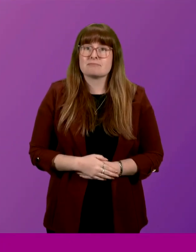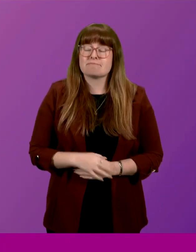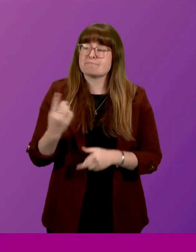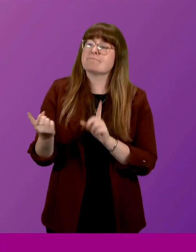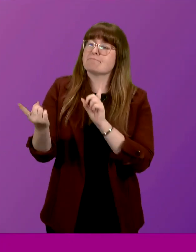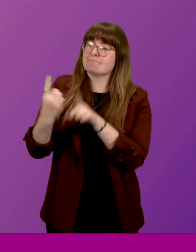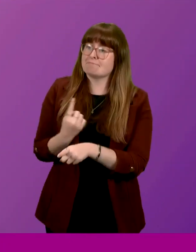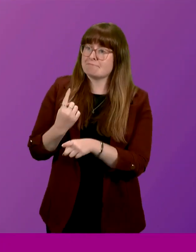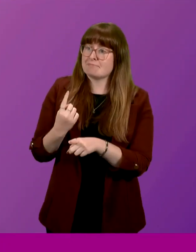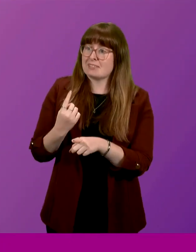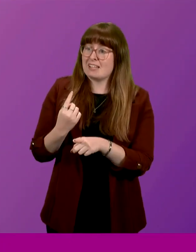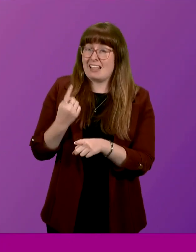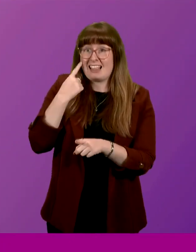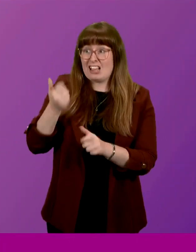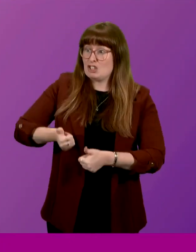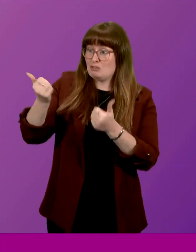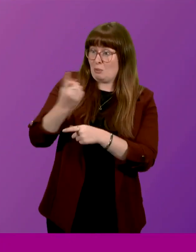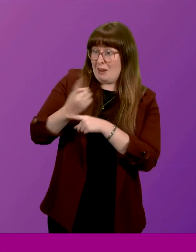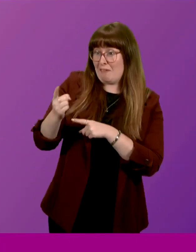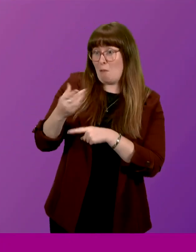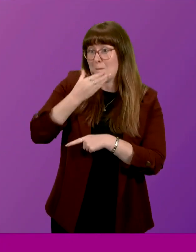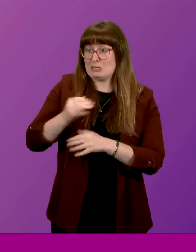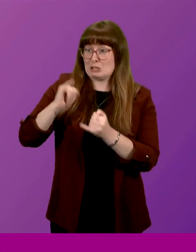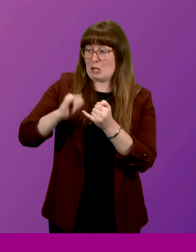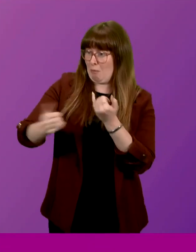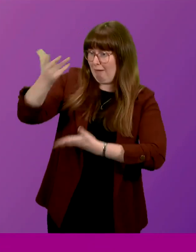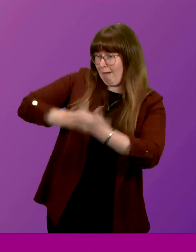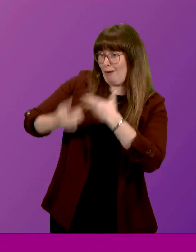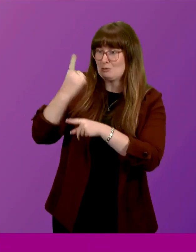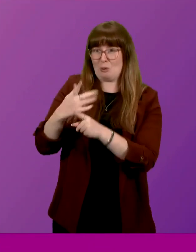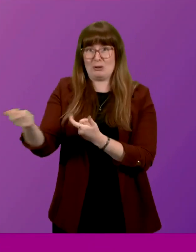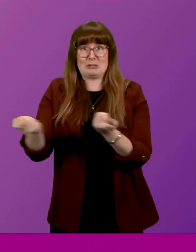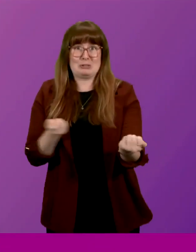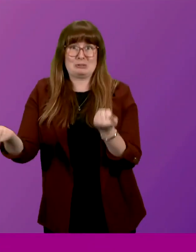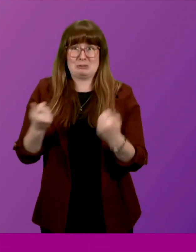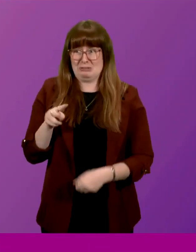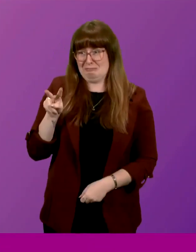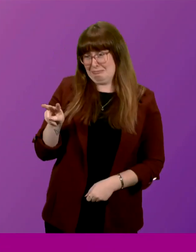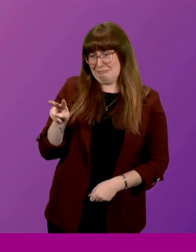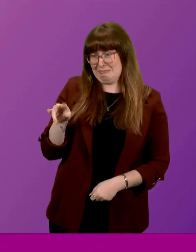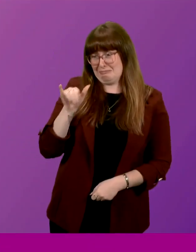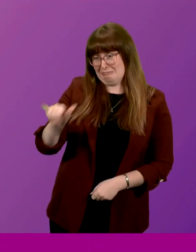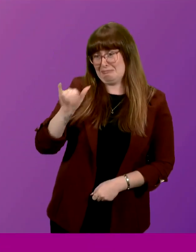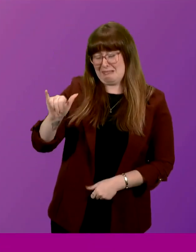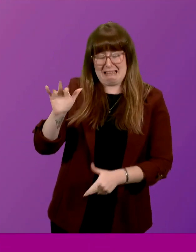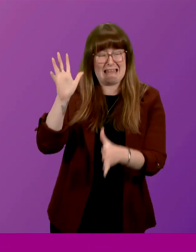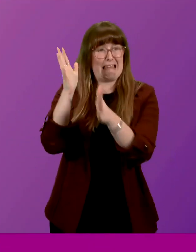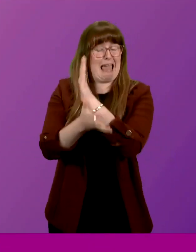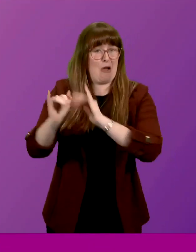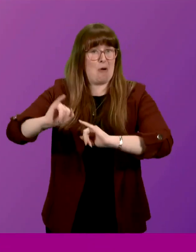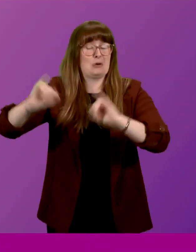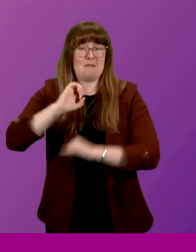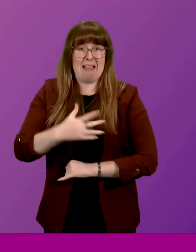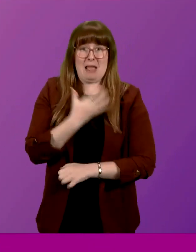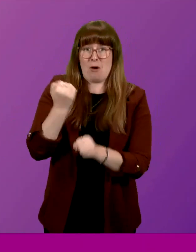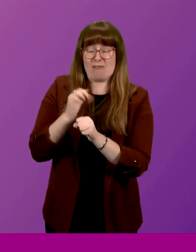I don't think this is a great week for Mr Sarwar to talk to me about steadying the ship when I look at the chaos of the Labour government in London.